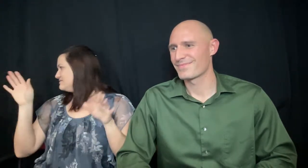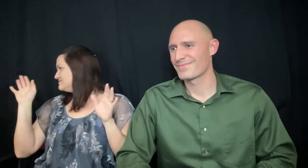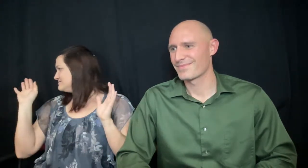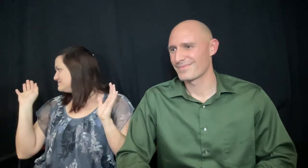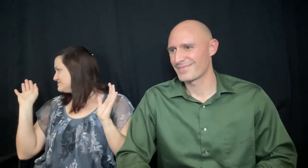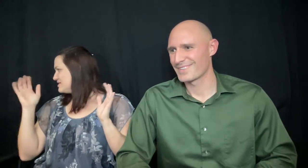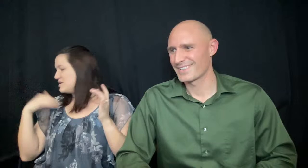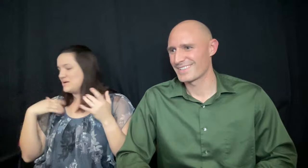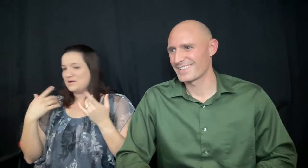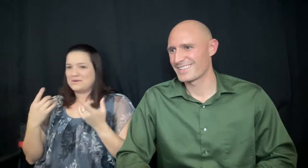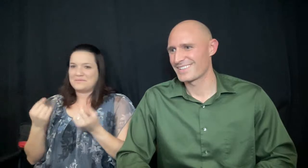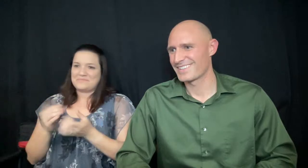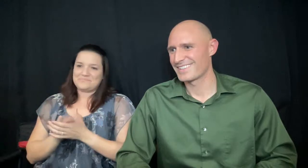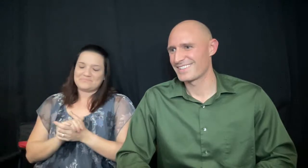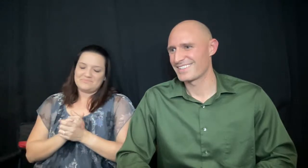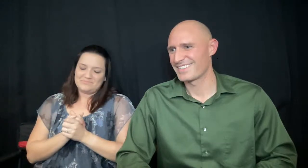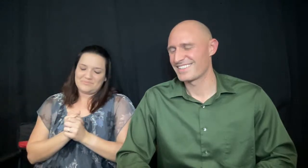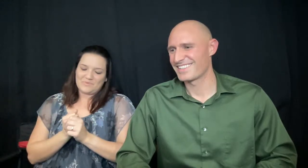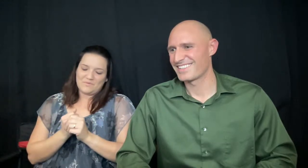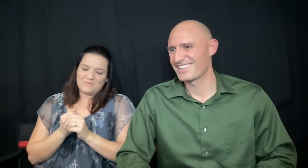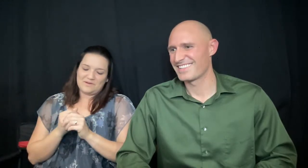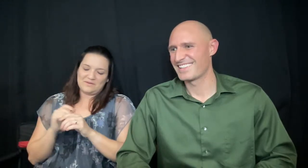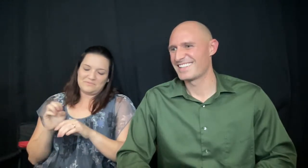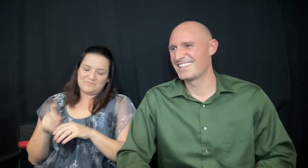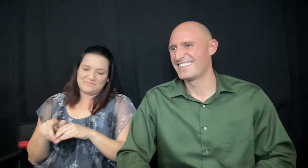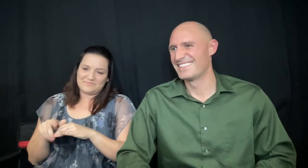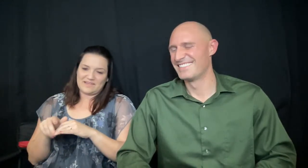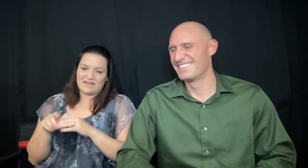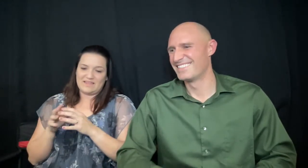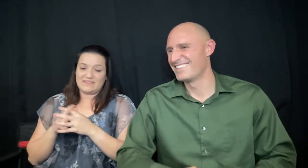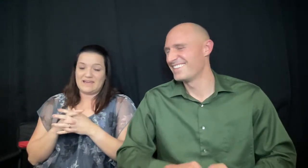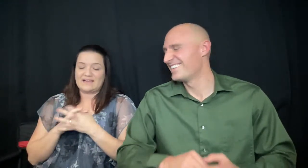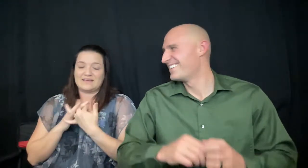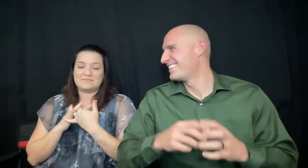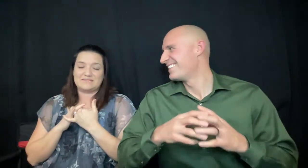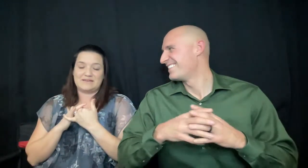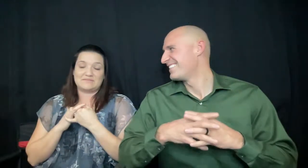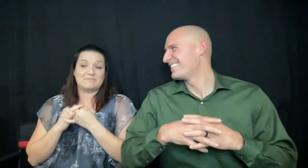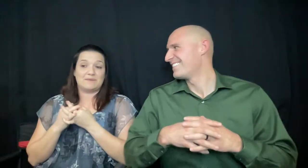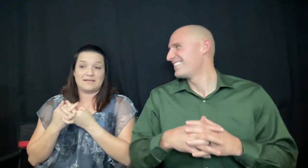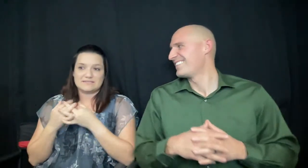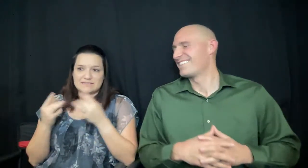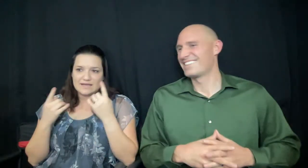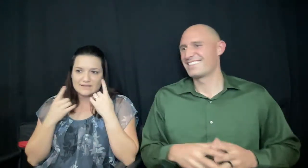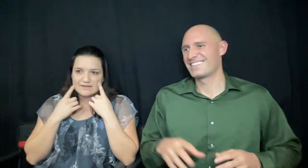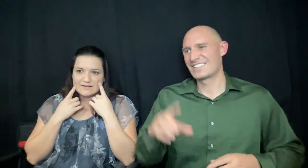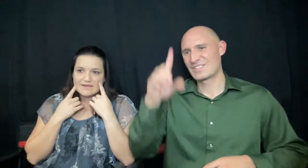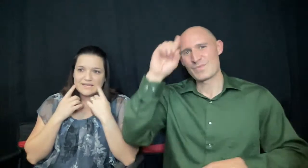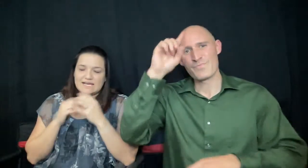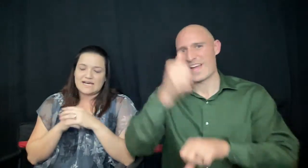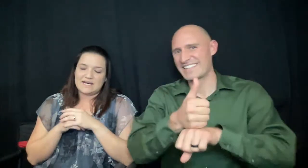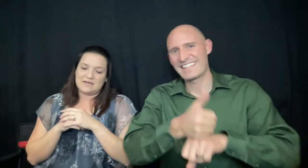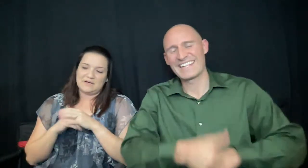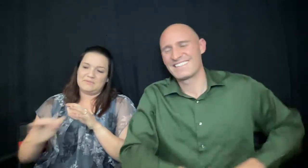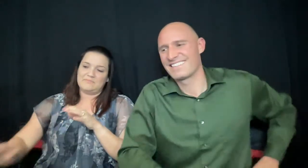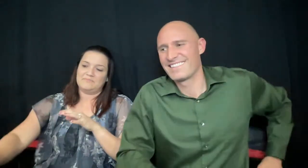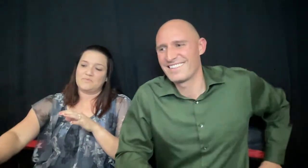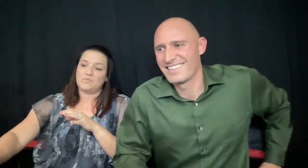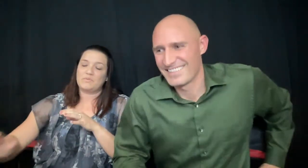what can I do to help improve that? Well, that comes down to mindset. When we've